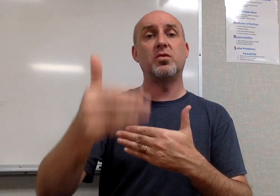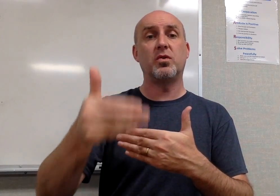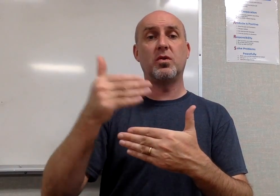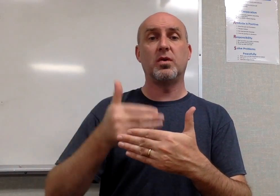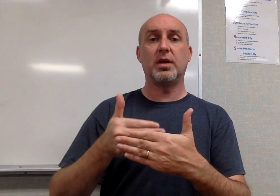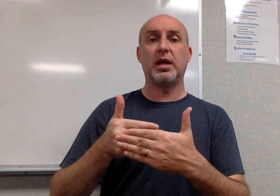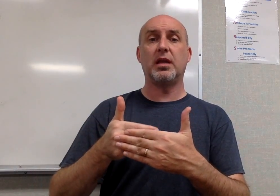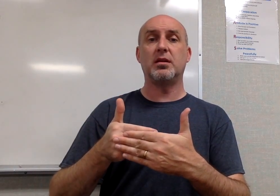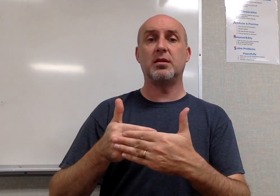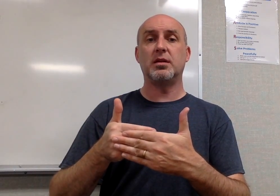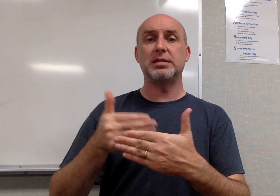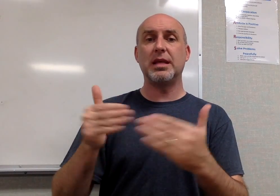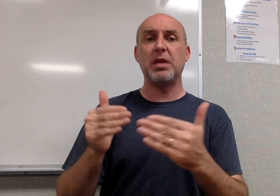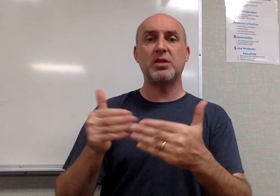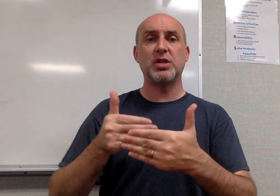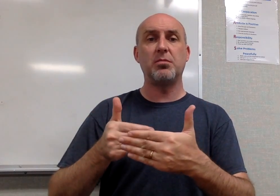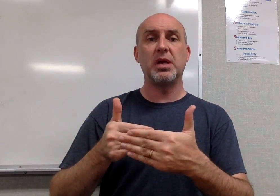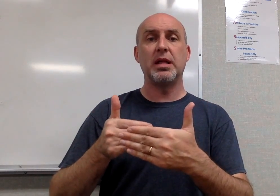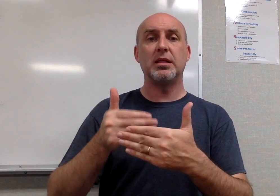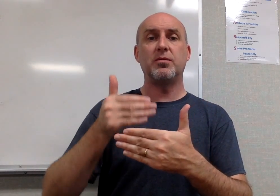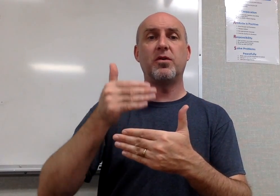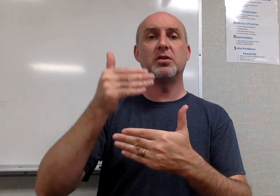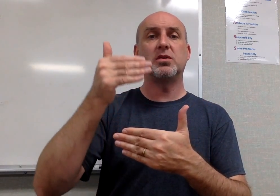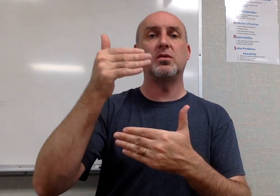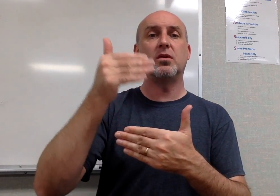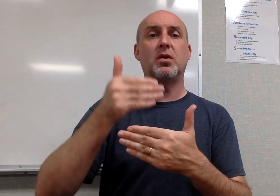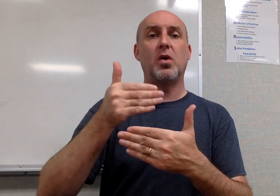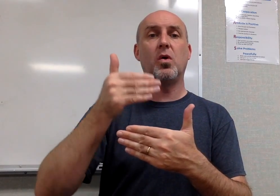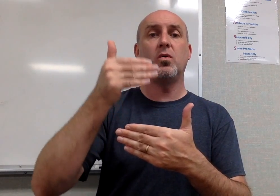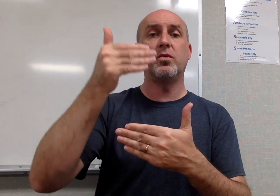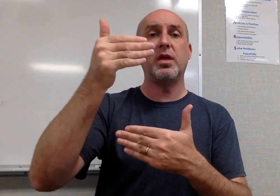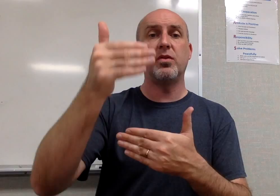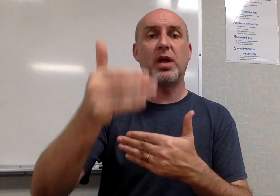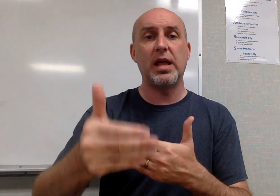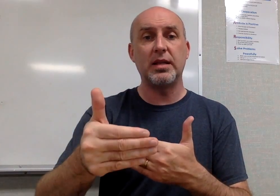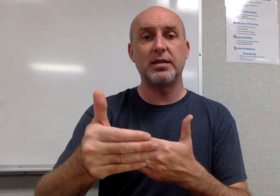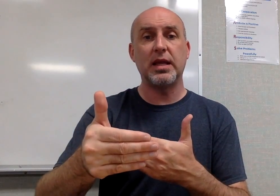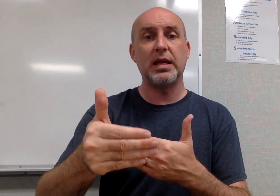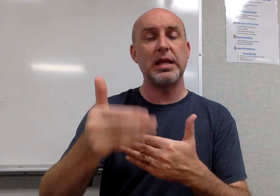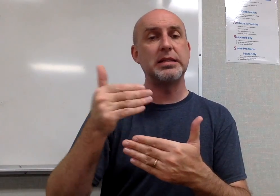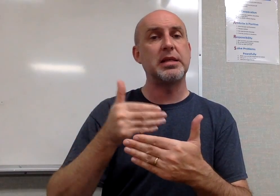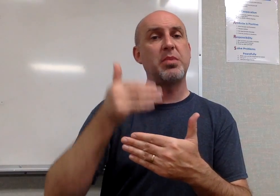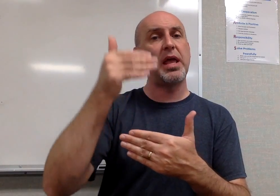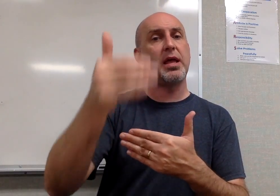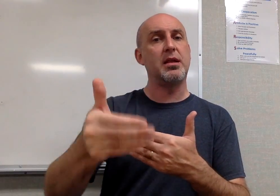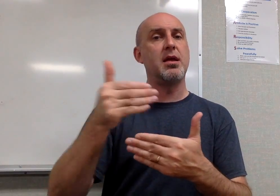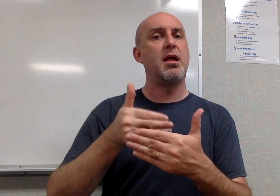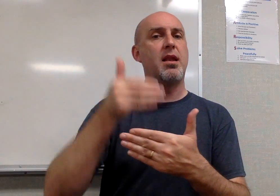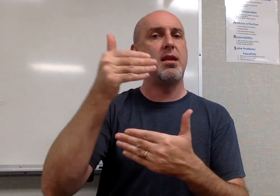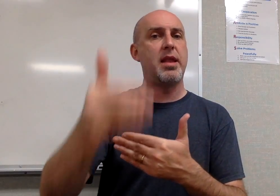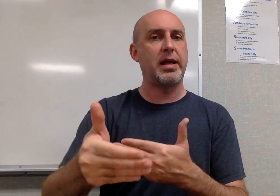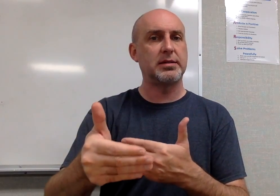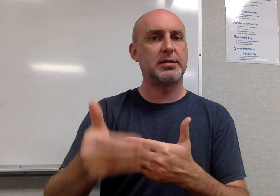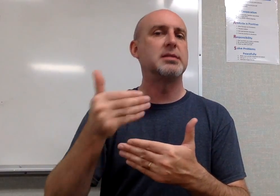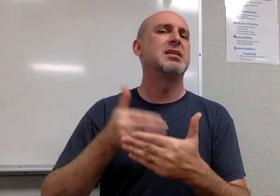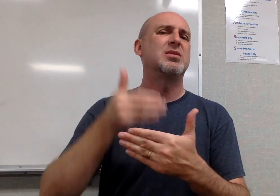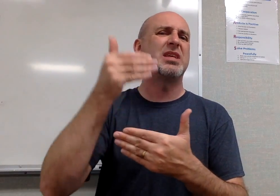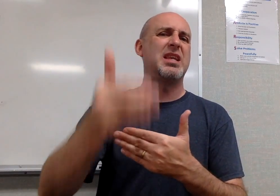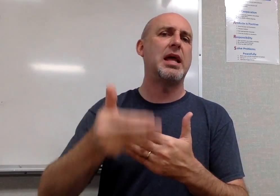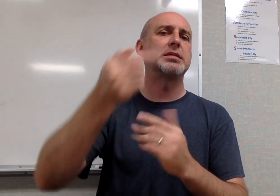over, and same hand shape, leapfrogs over the other hand and ends up ahead. Next. Say next